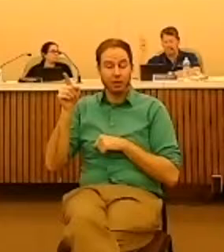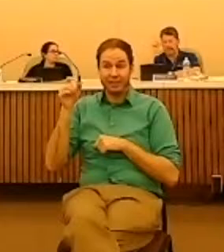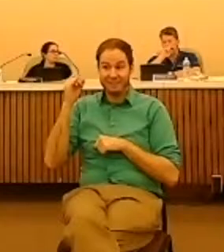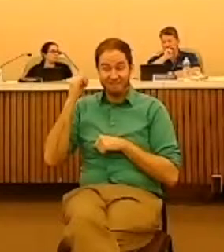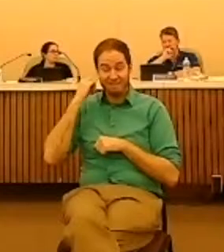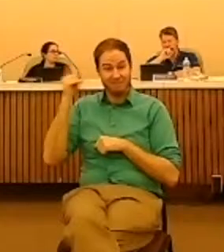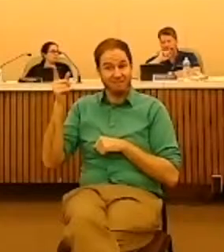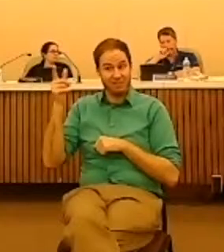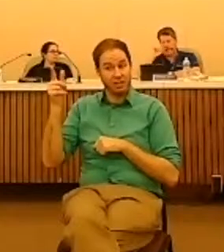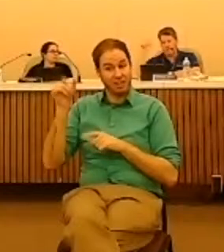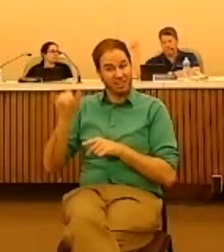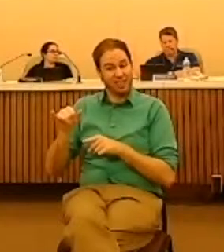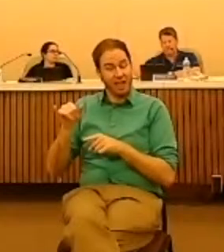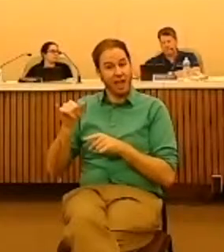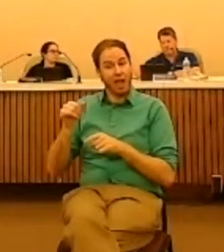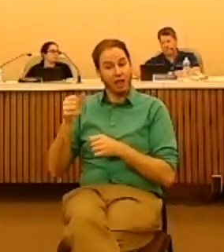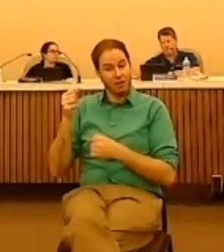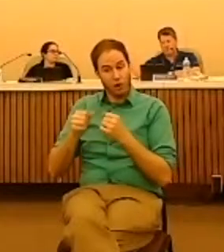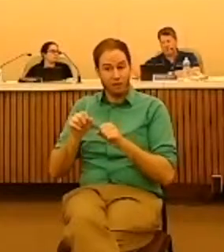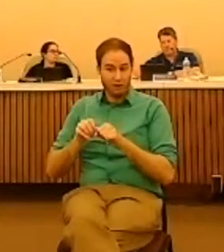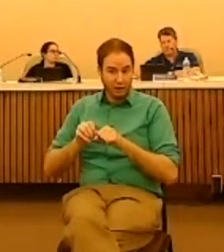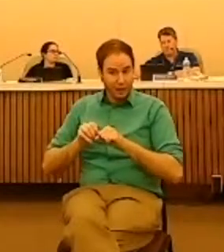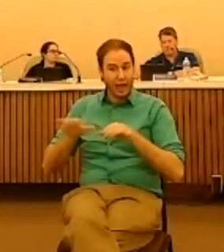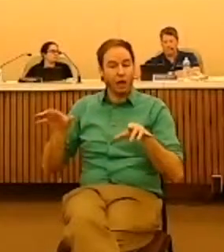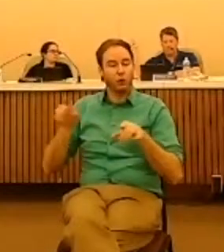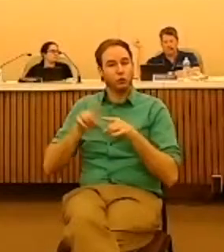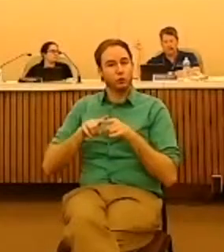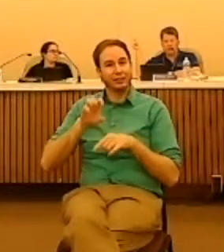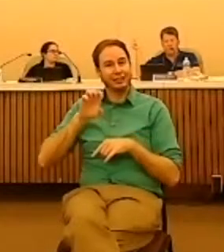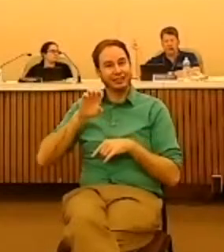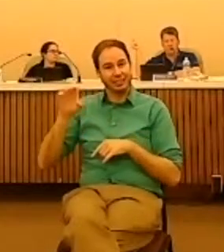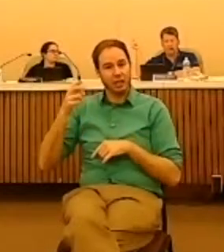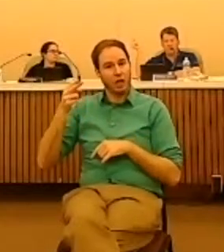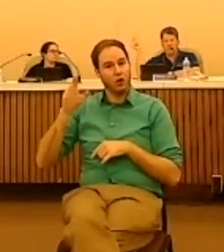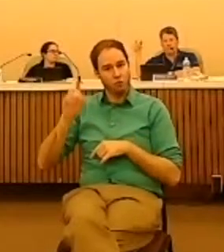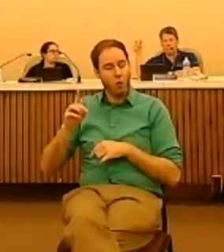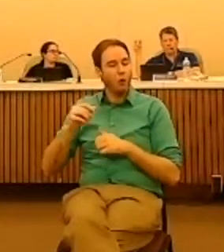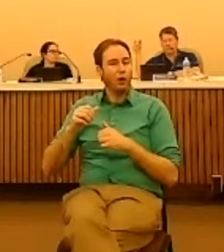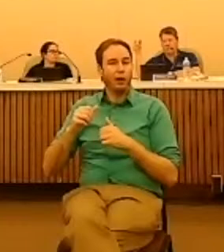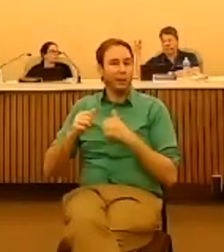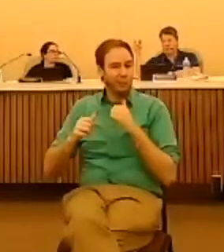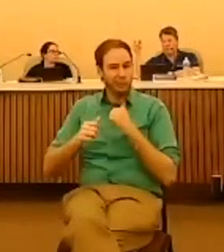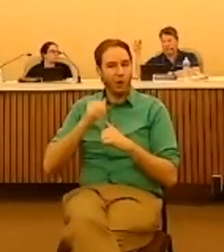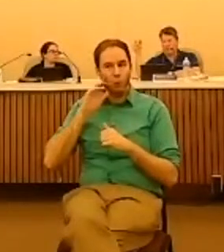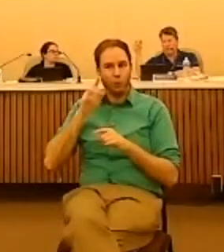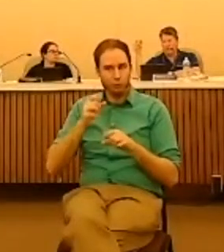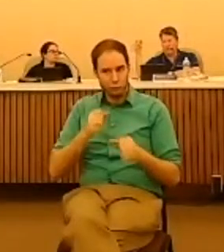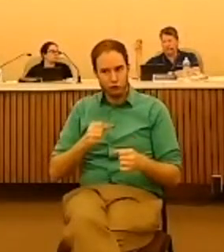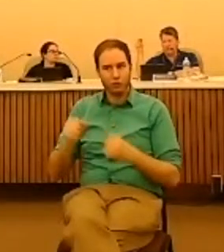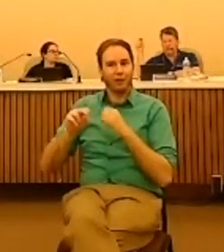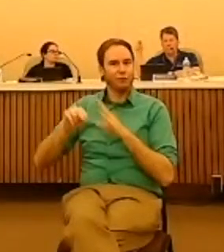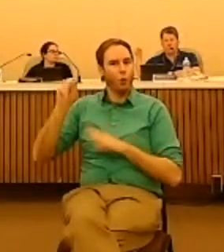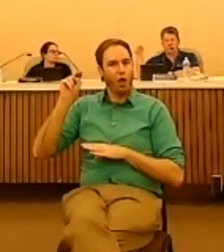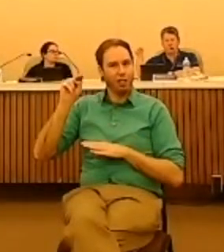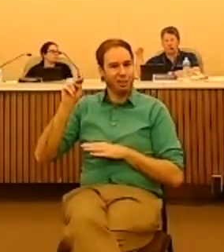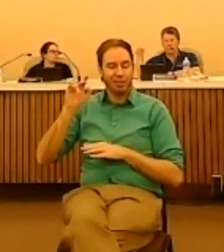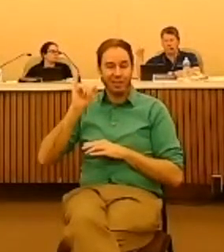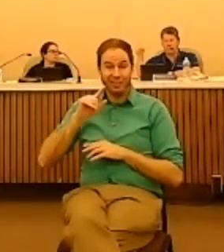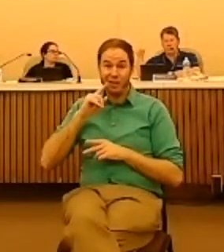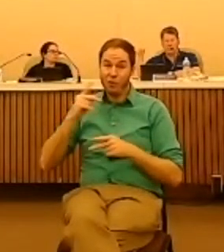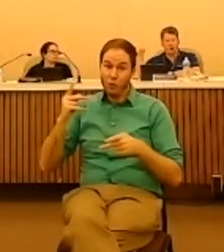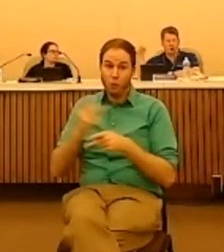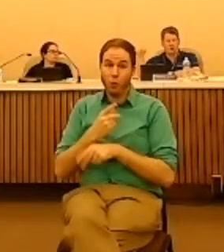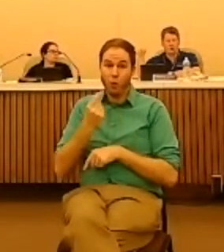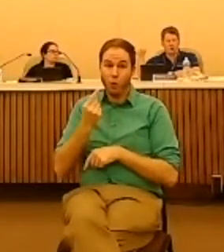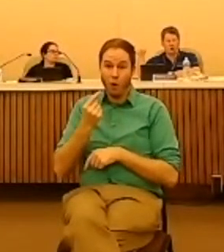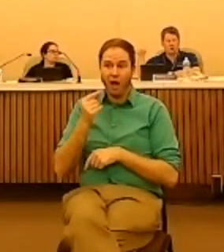if they brought this traffic out to East Henrietta Road, a bunch of that traffic would be going north, and the worst performing